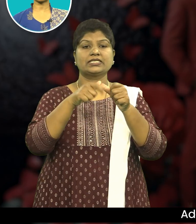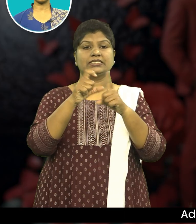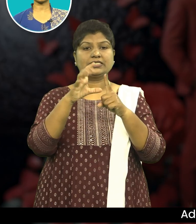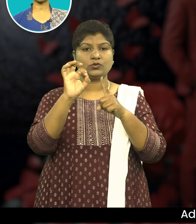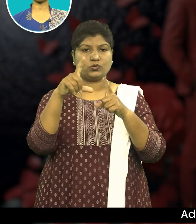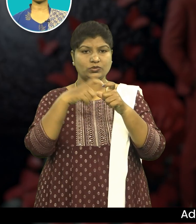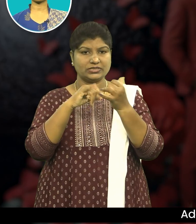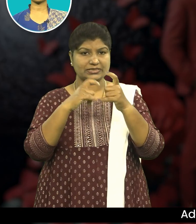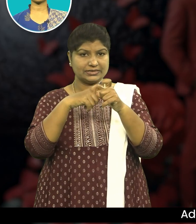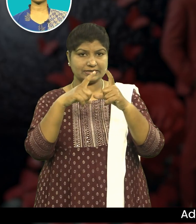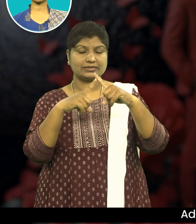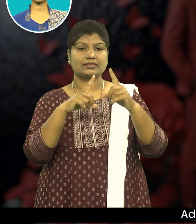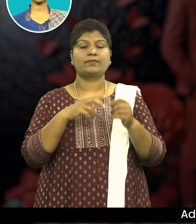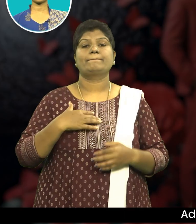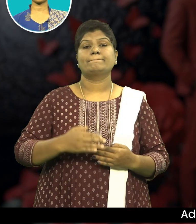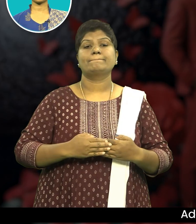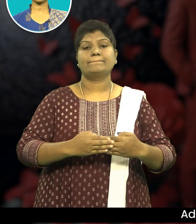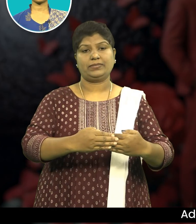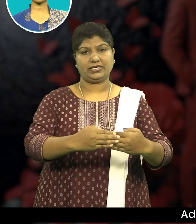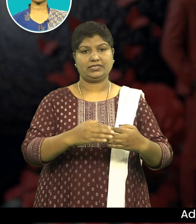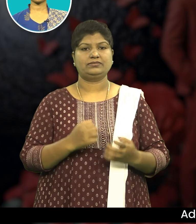Adolescent pregnancy.